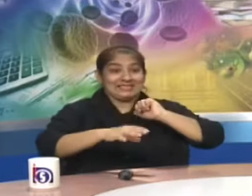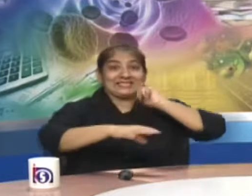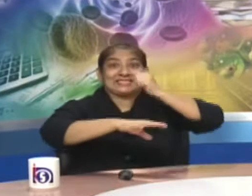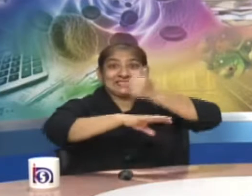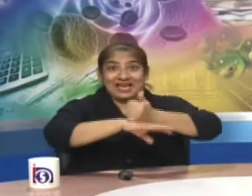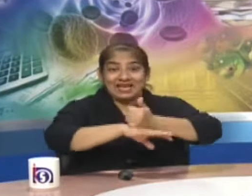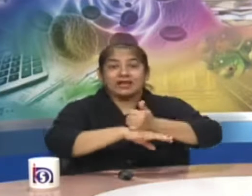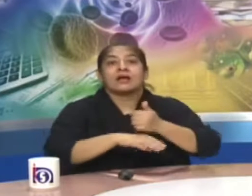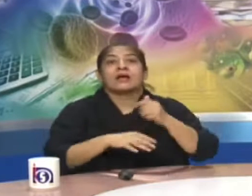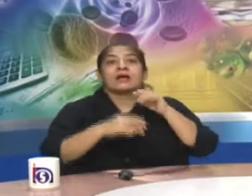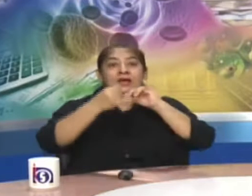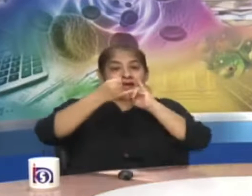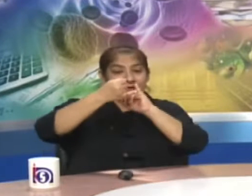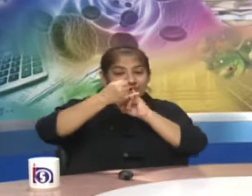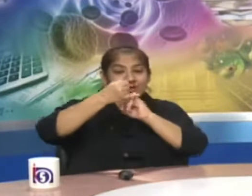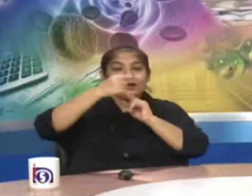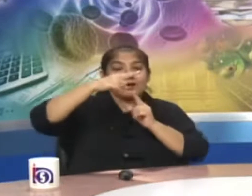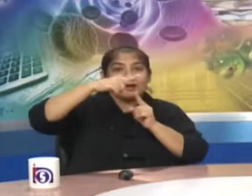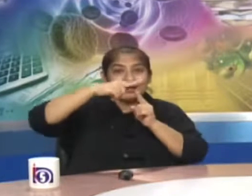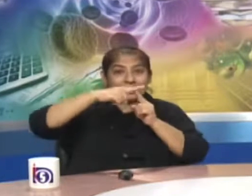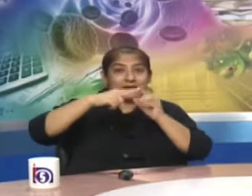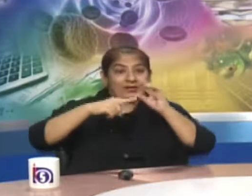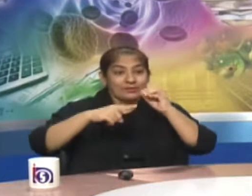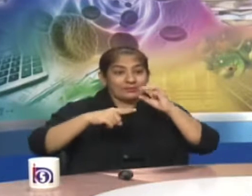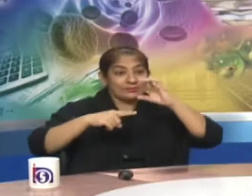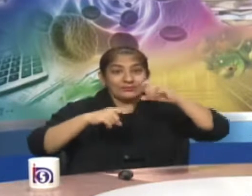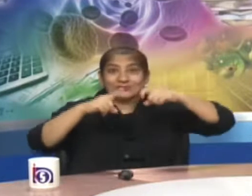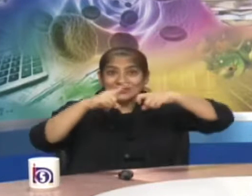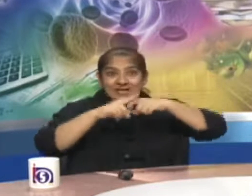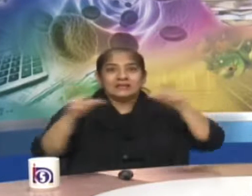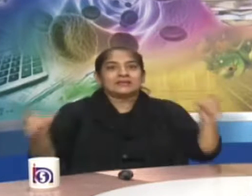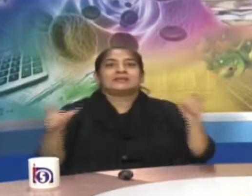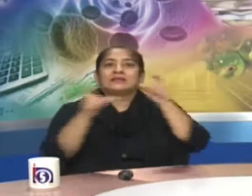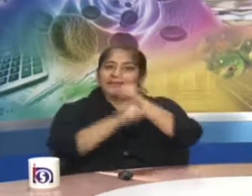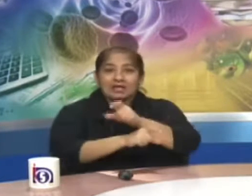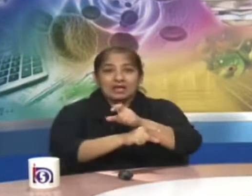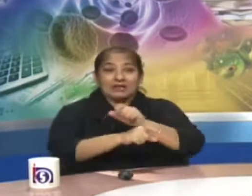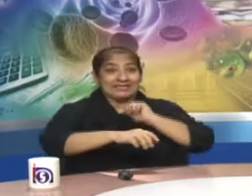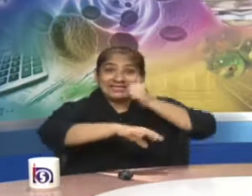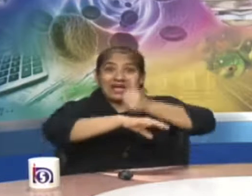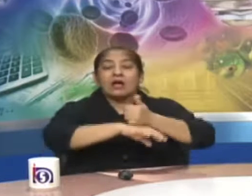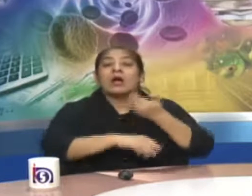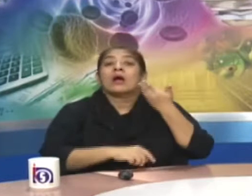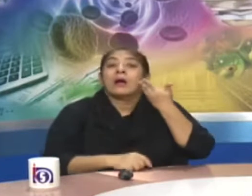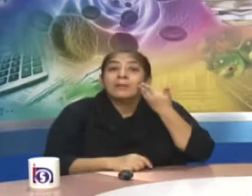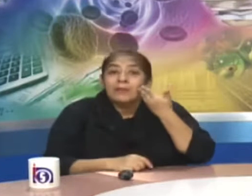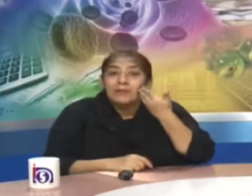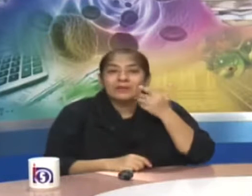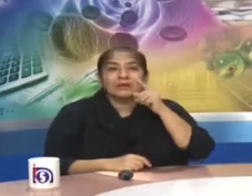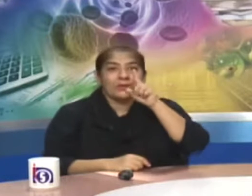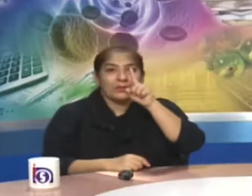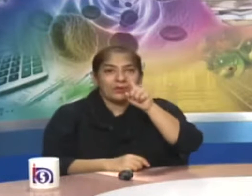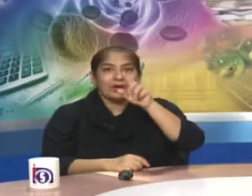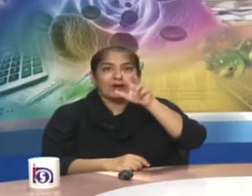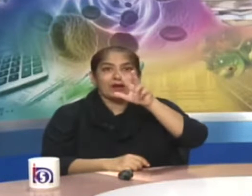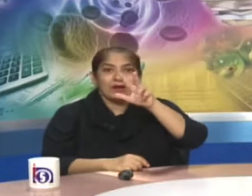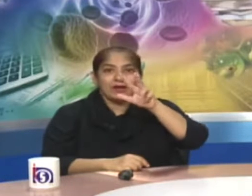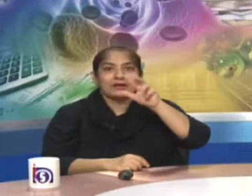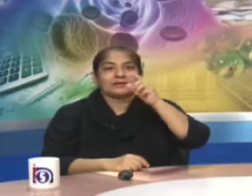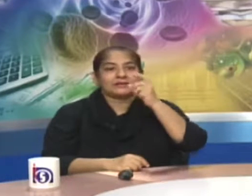The first one is, you can see on the screen also, the Bombay Stock Exchange. It was